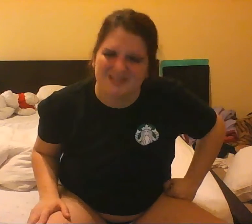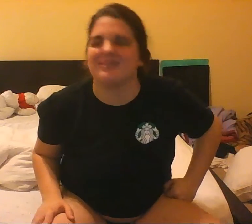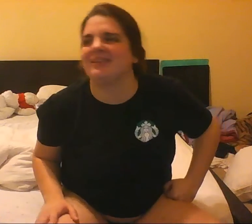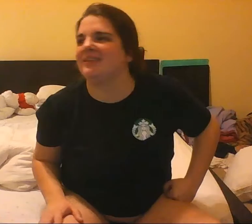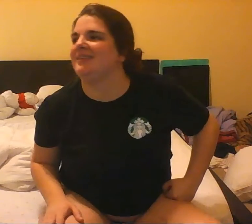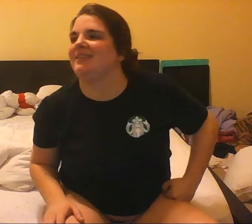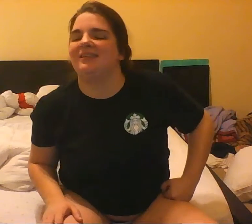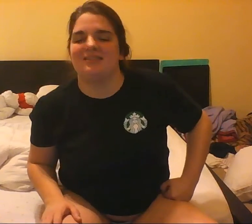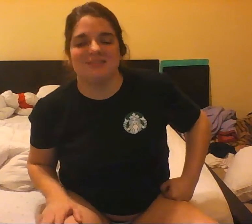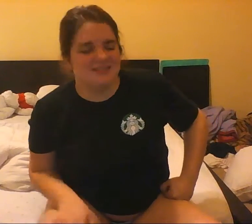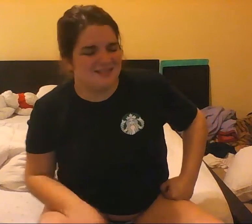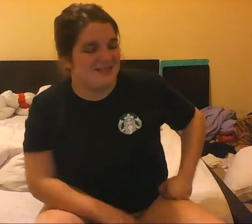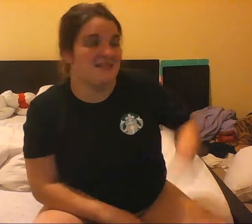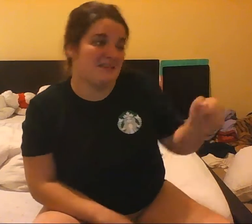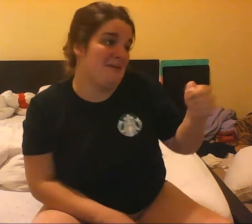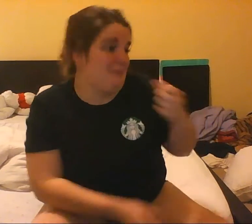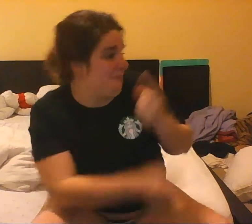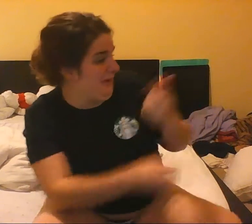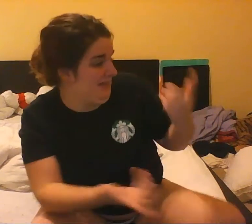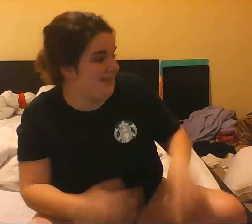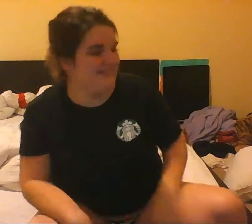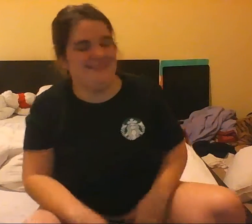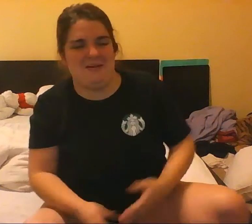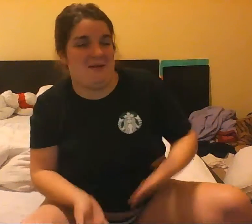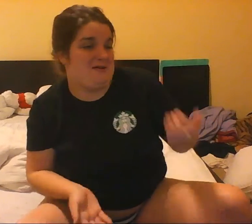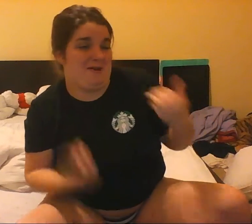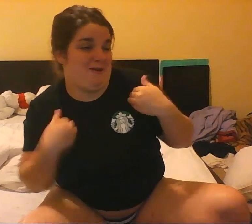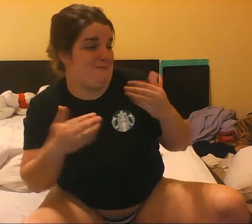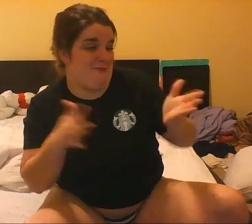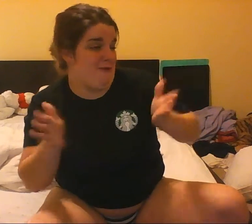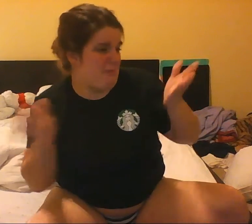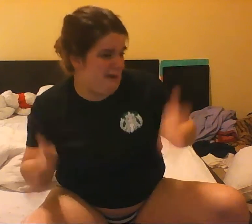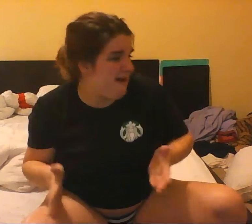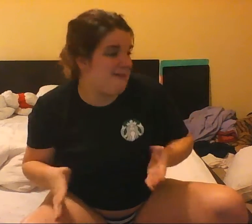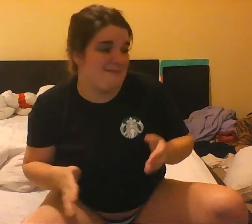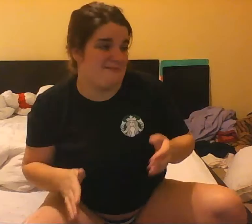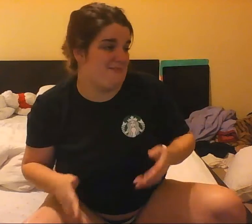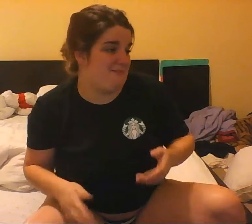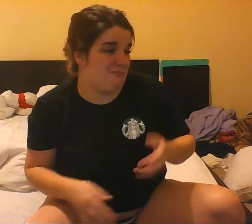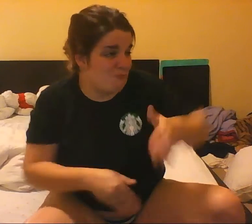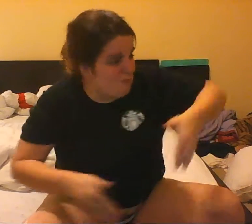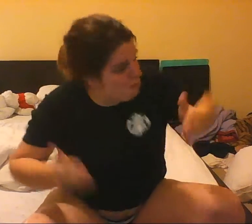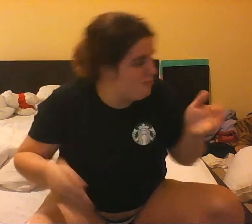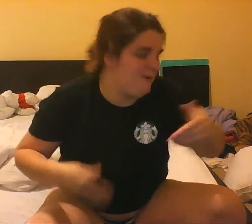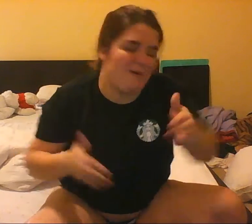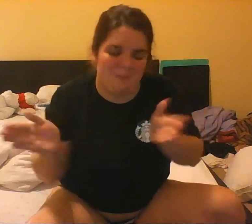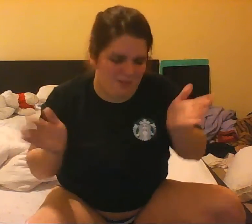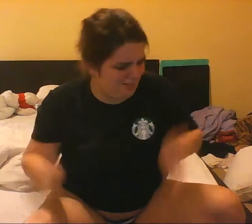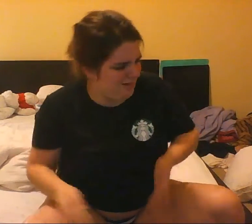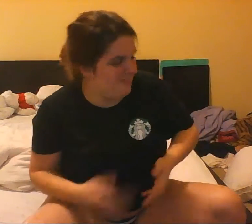had separate times when they would visit the robot butler, because they were mad at each other for about 30 minutes of a 2-hour film. See, I want a spin-off with the